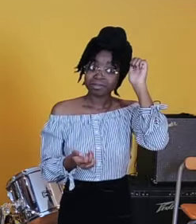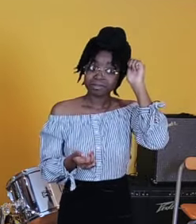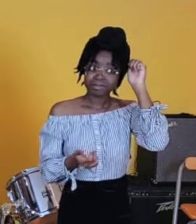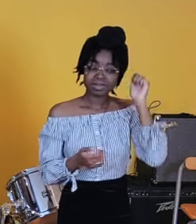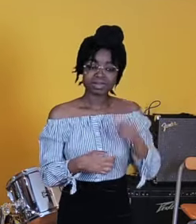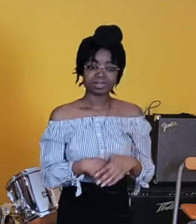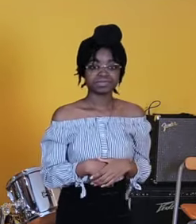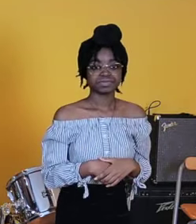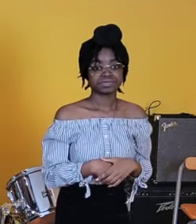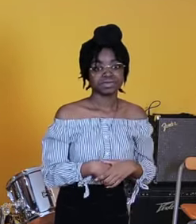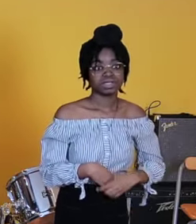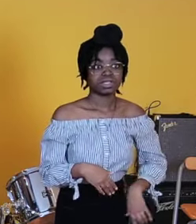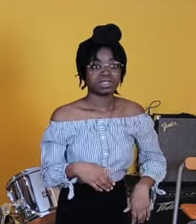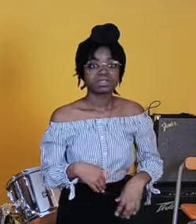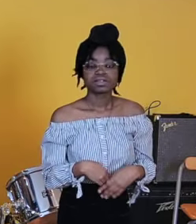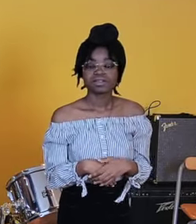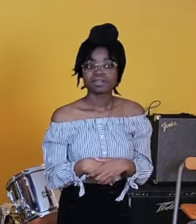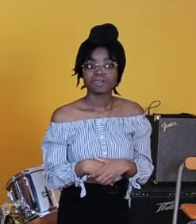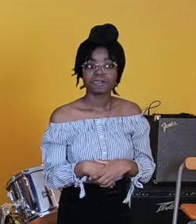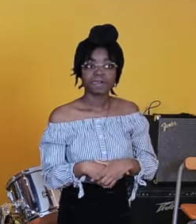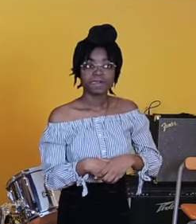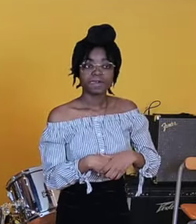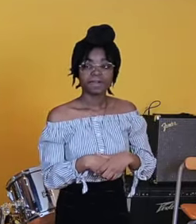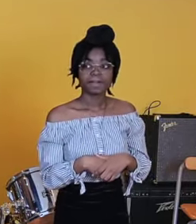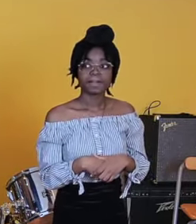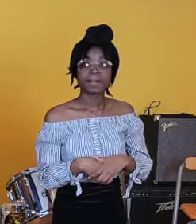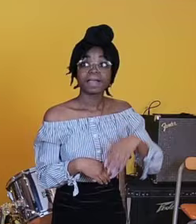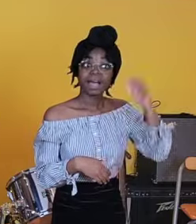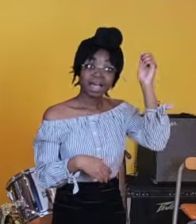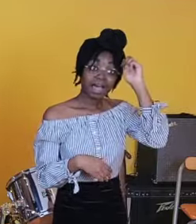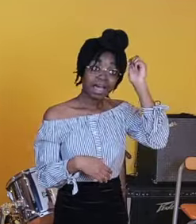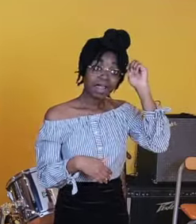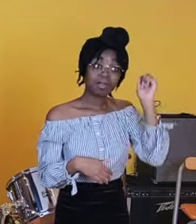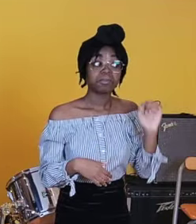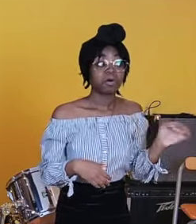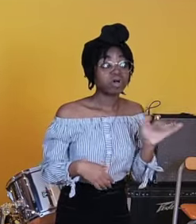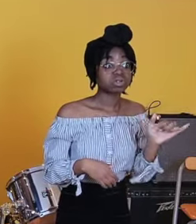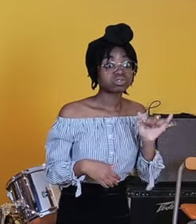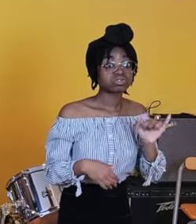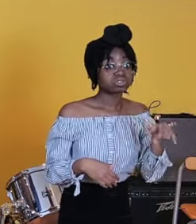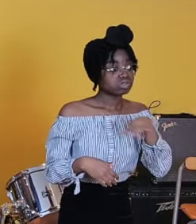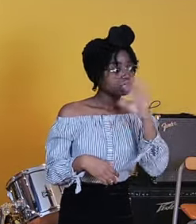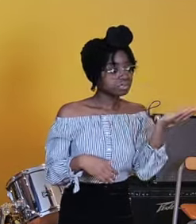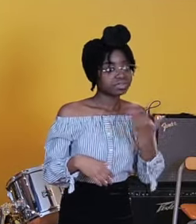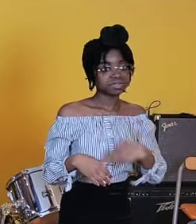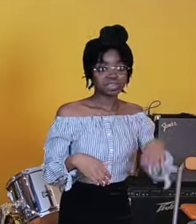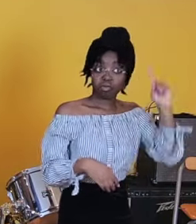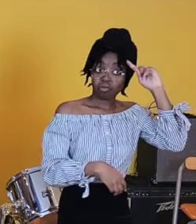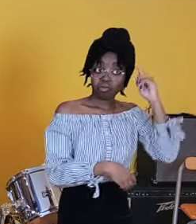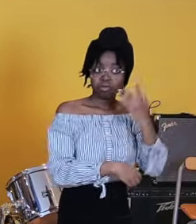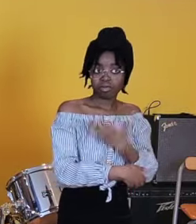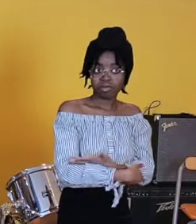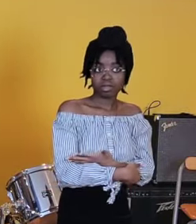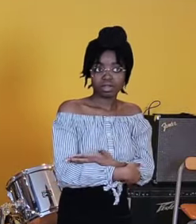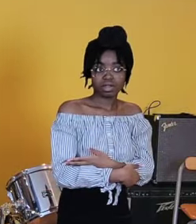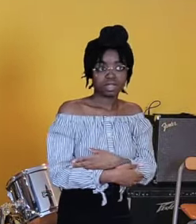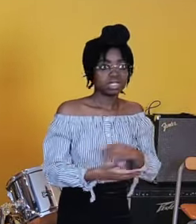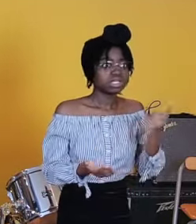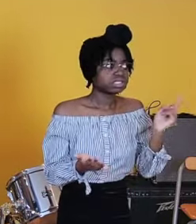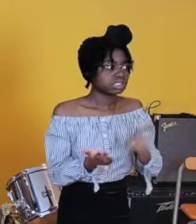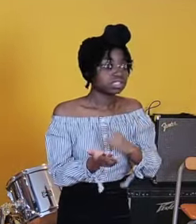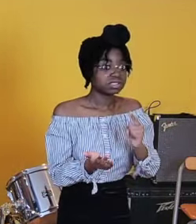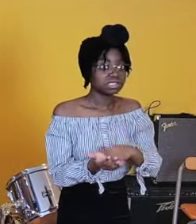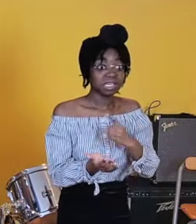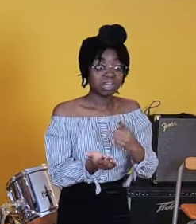son. And sometimes, you know, you can be a good father because you were somebody's son, right? And so